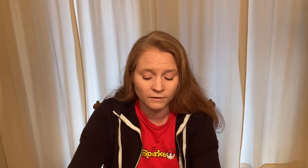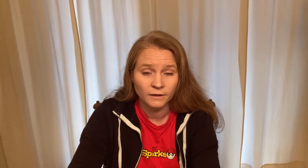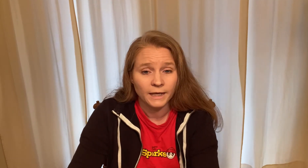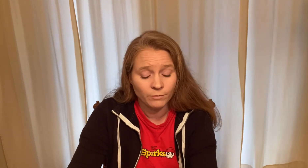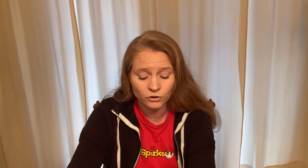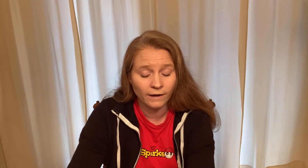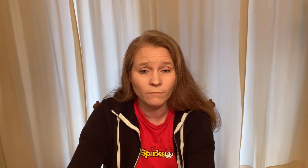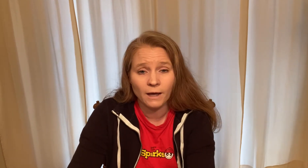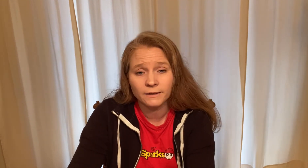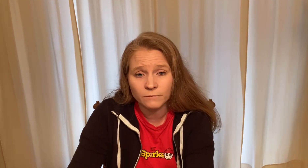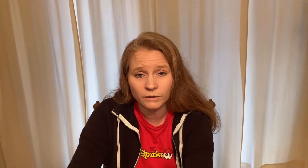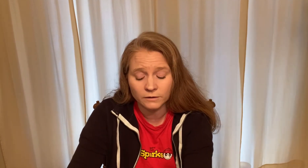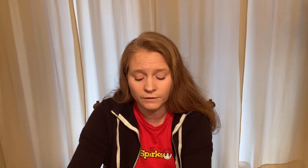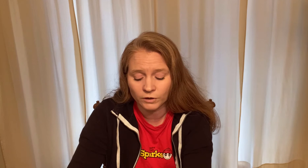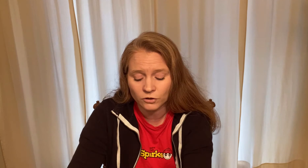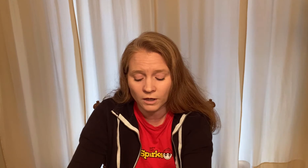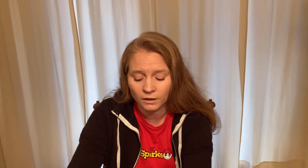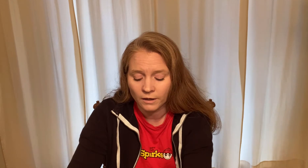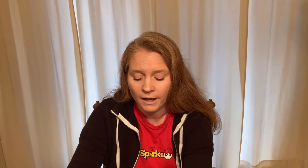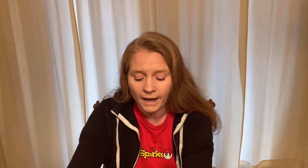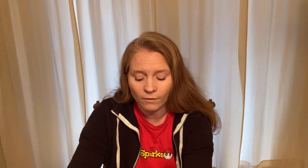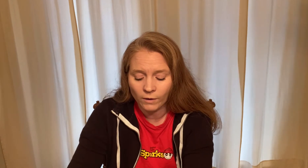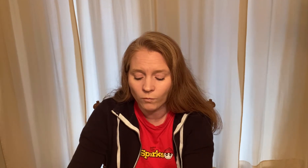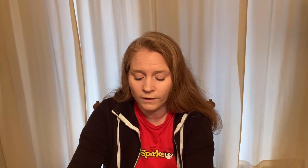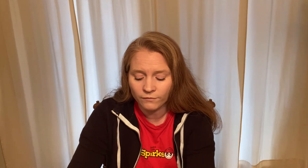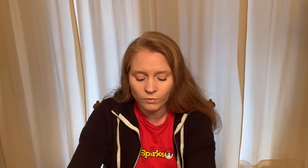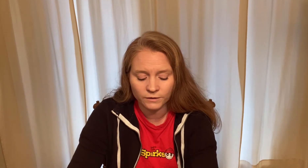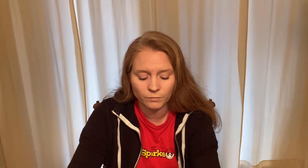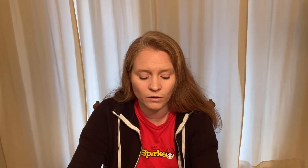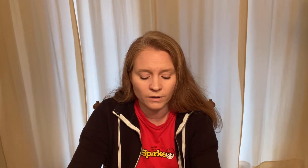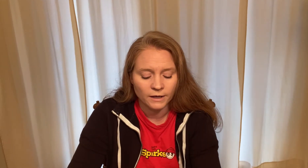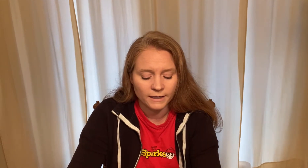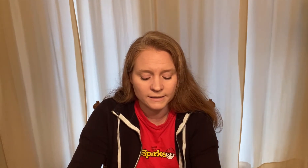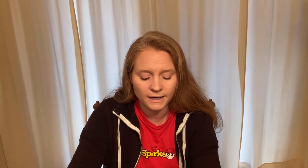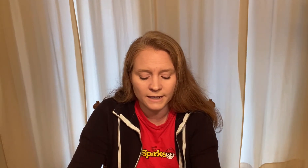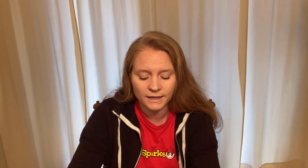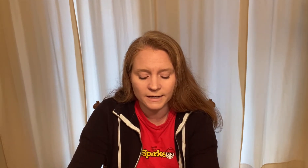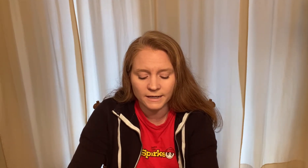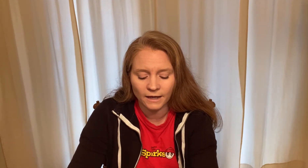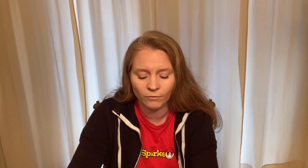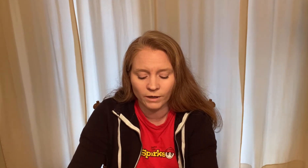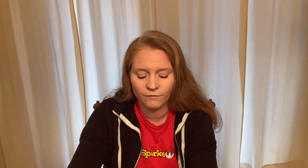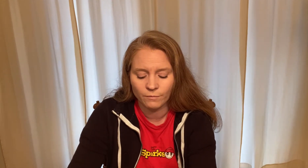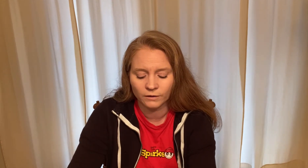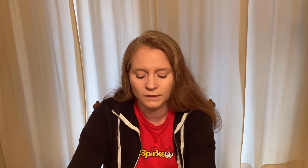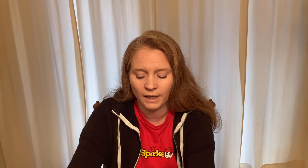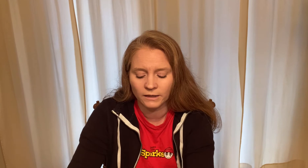He was driving by in his milk delivery truck, and when one of the wheels broke, he said he needed to get rid of the milk to lighten the